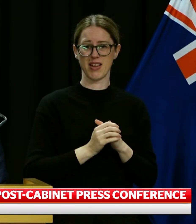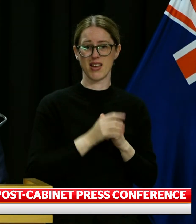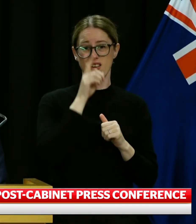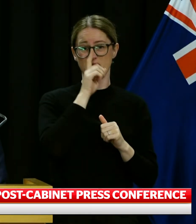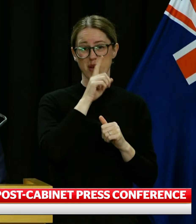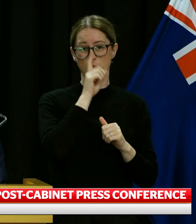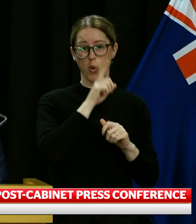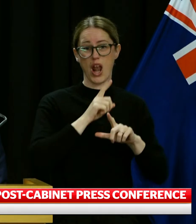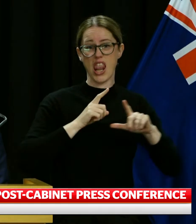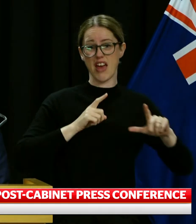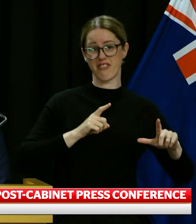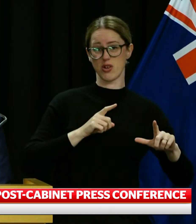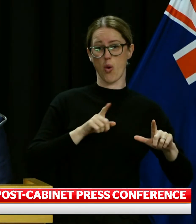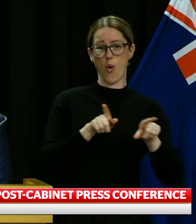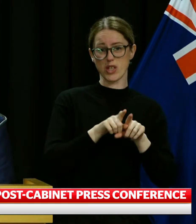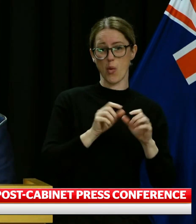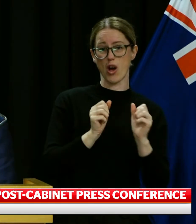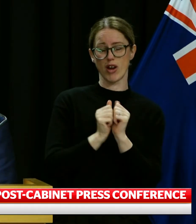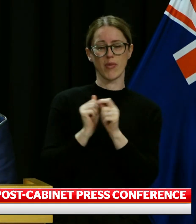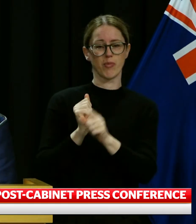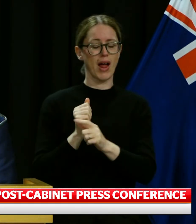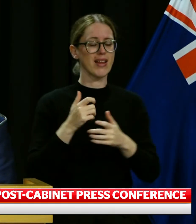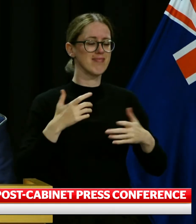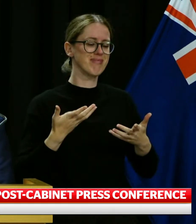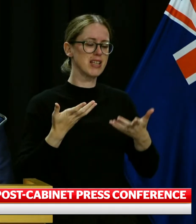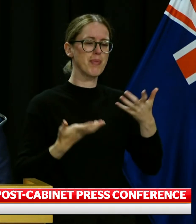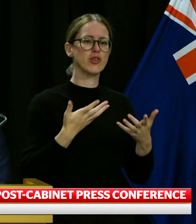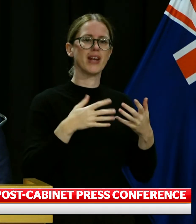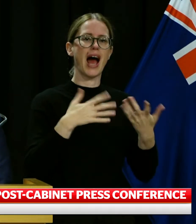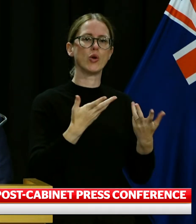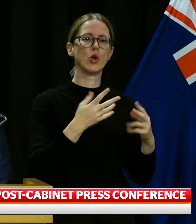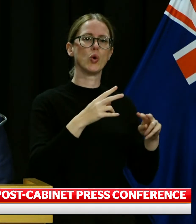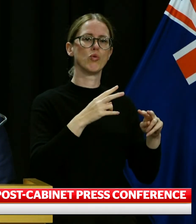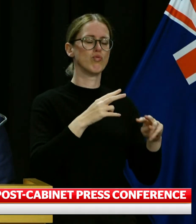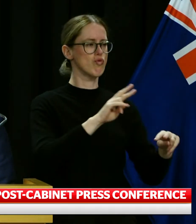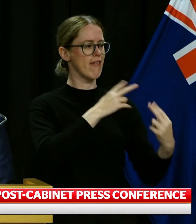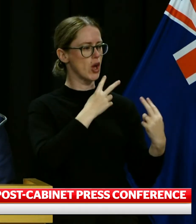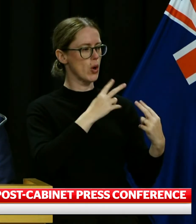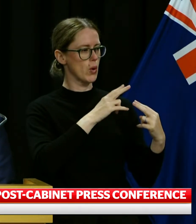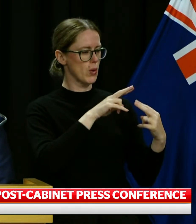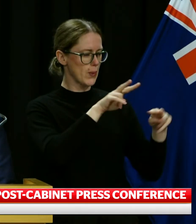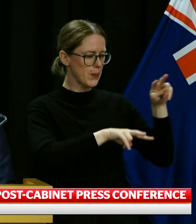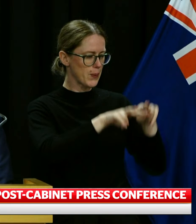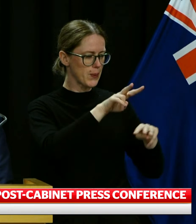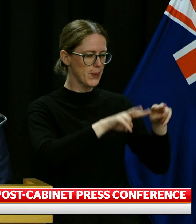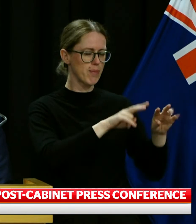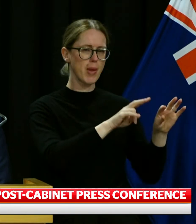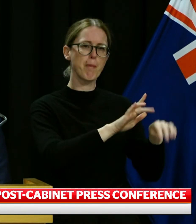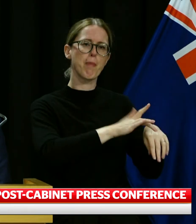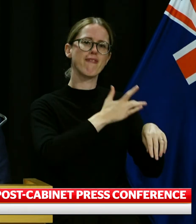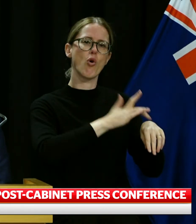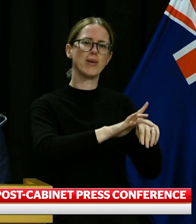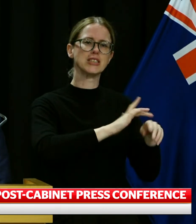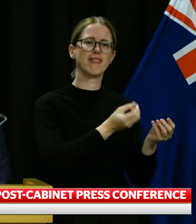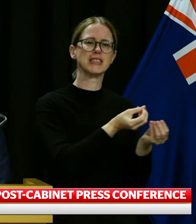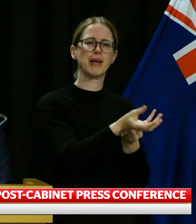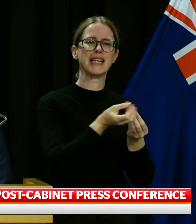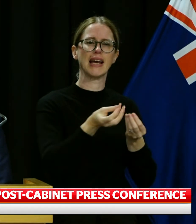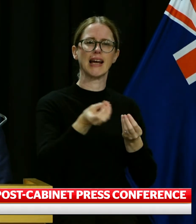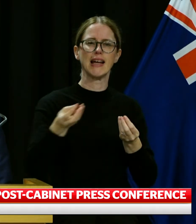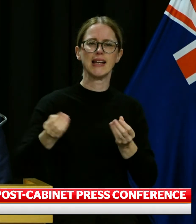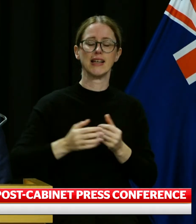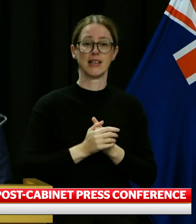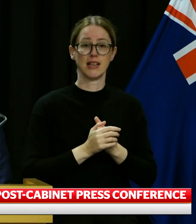left admit this too. Well, ultimately, it comes down to what performance measures you specify. The budget process requires government to specify the